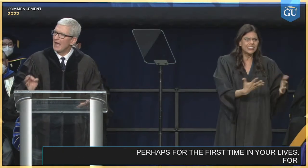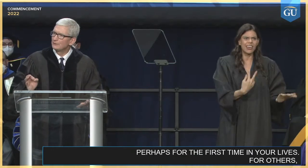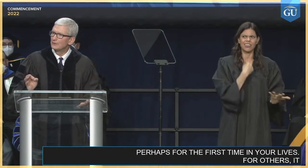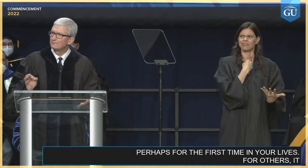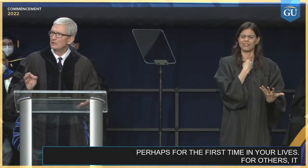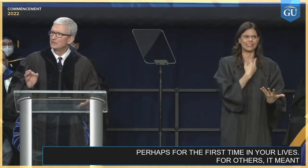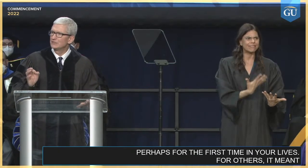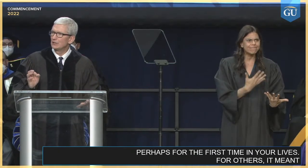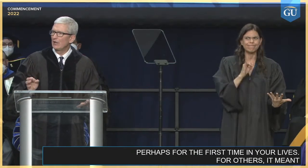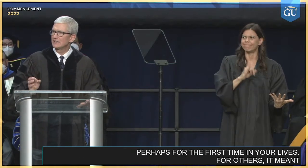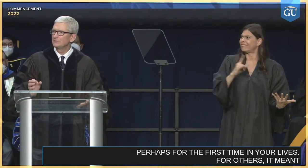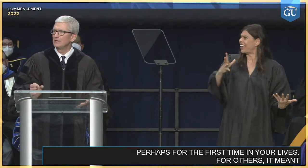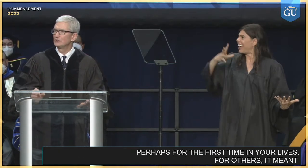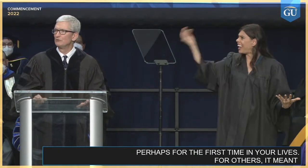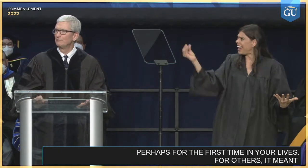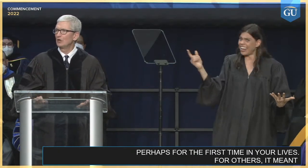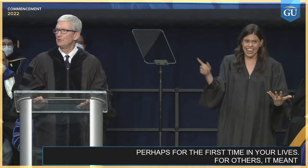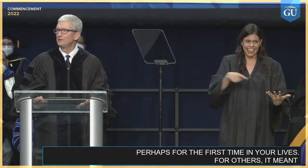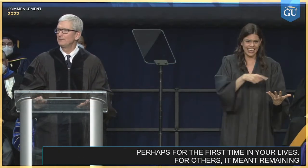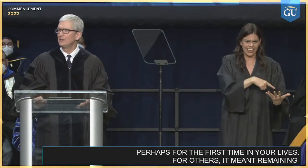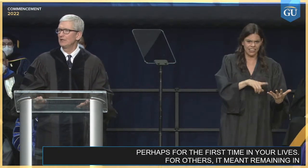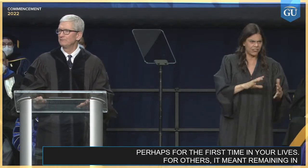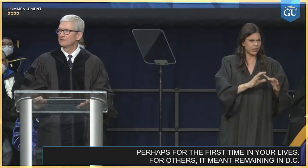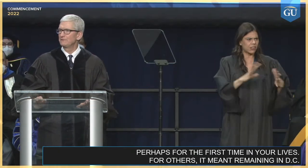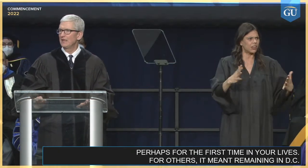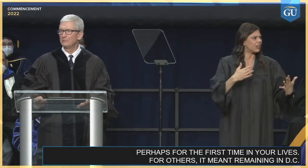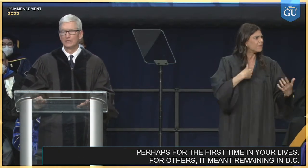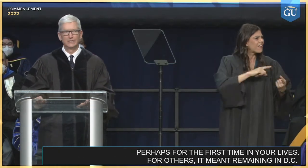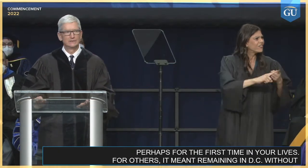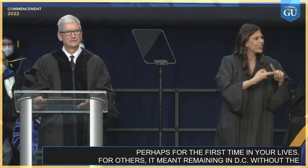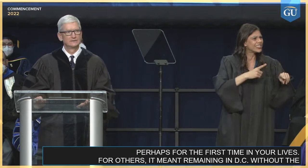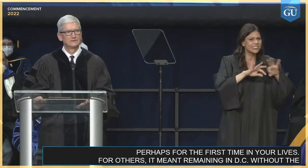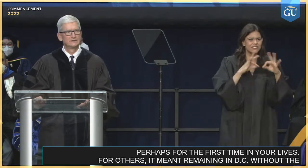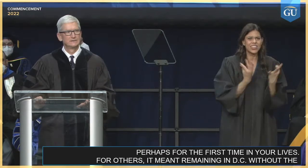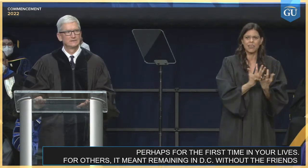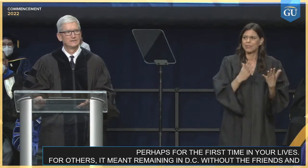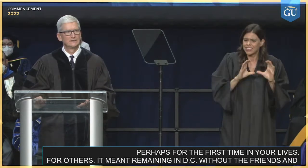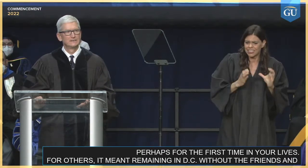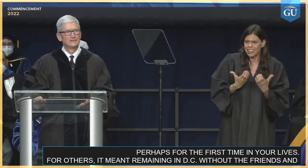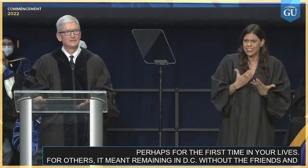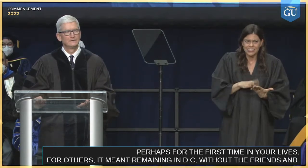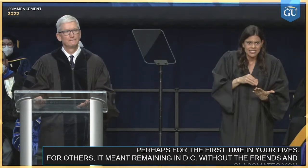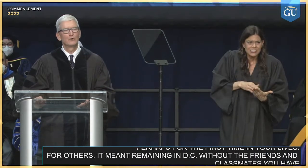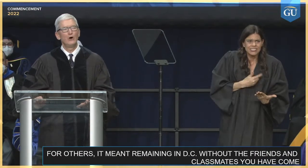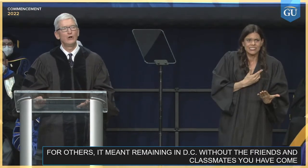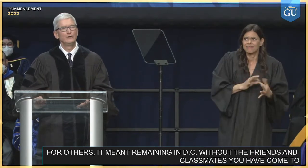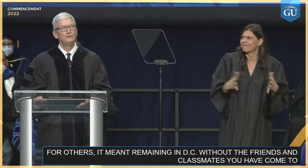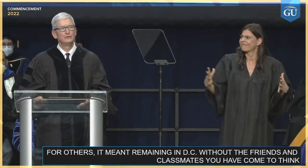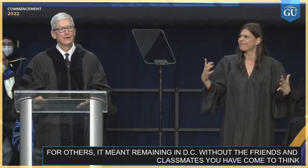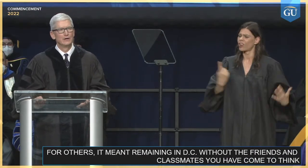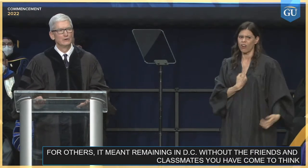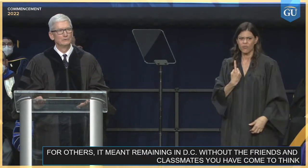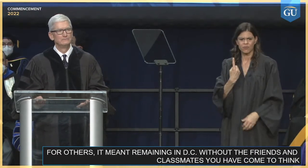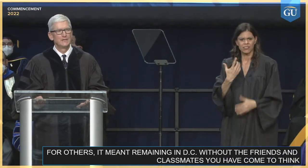the friends and classmates you have come to think of as family. For all of you, though, it